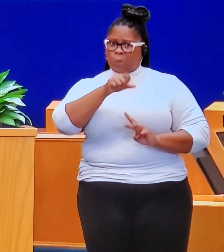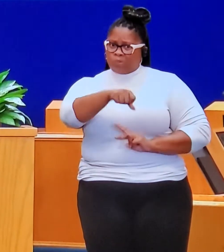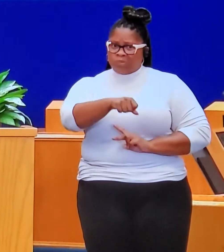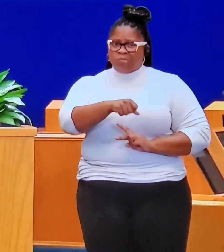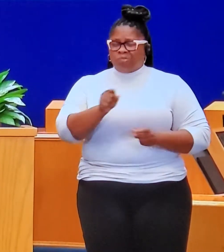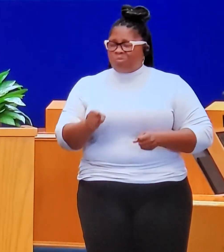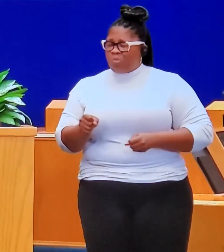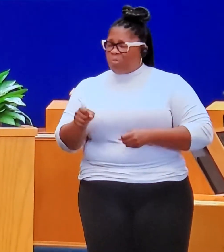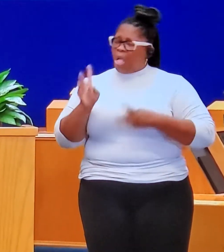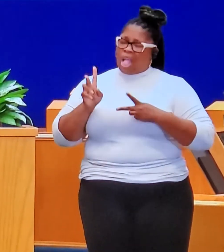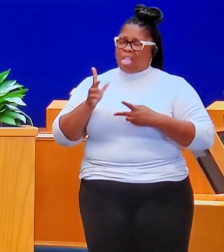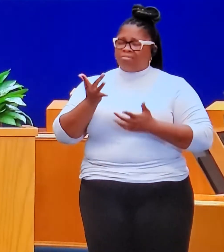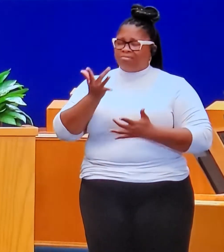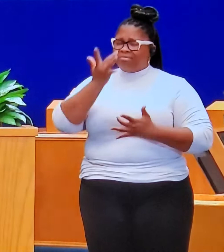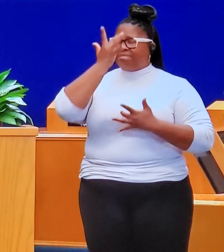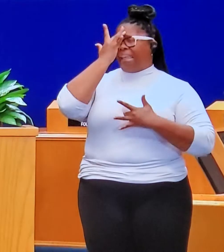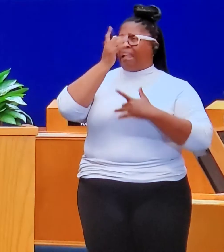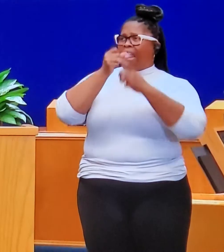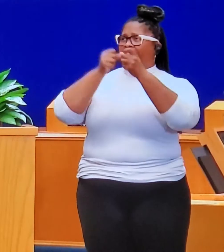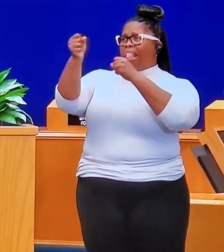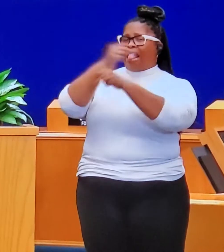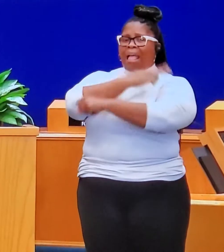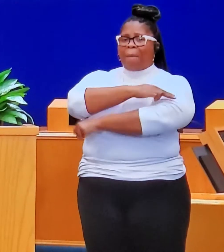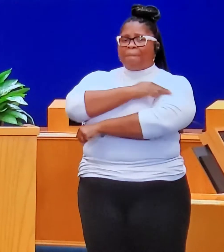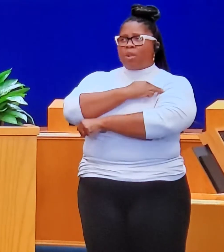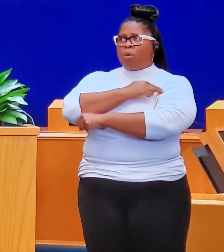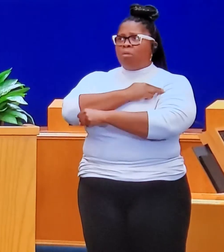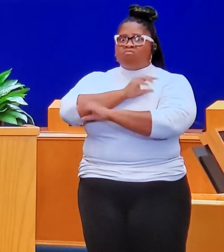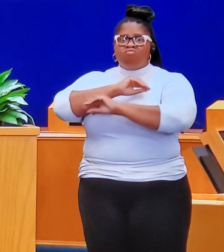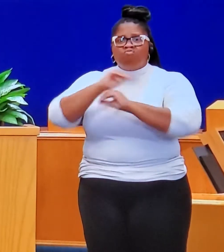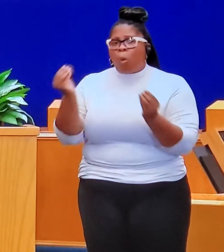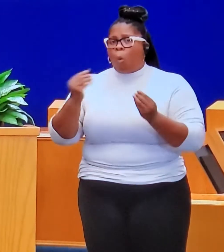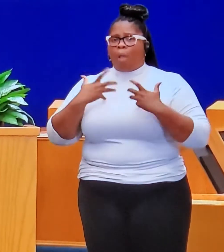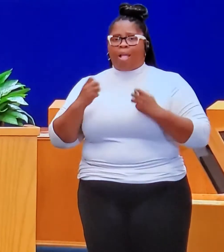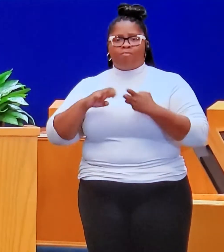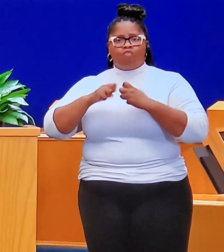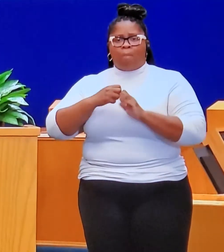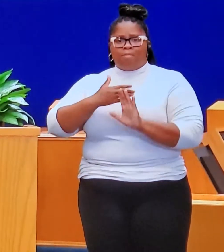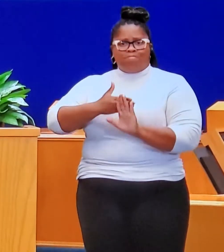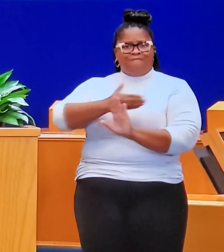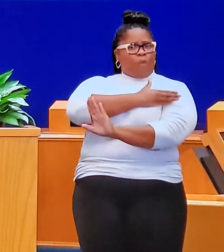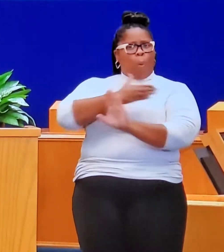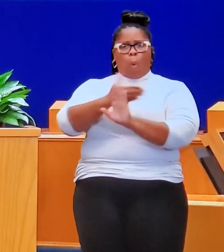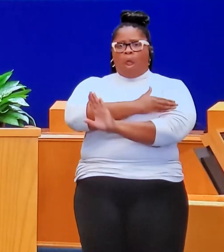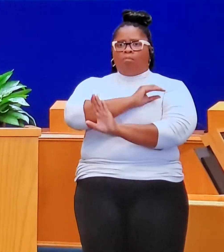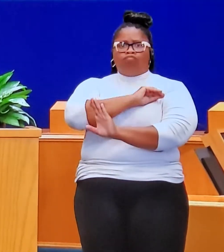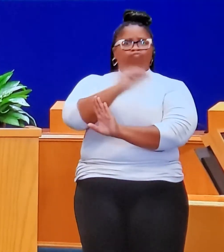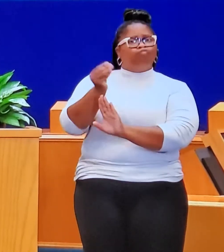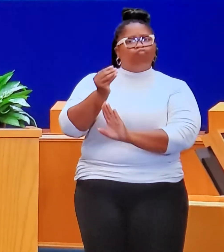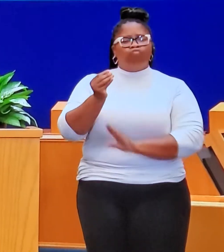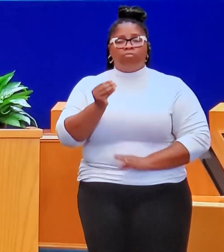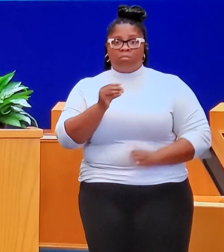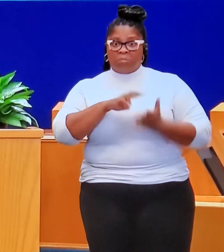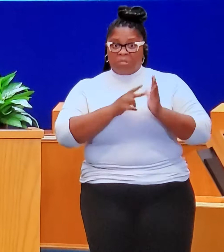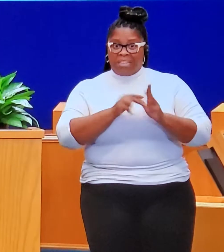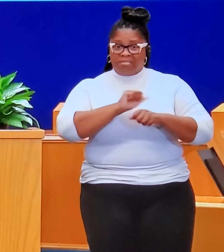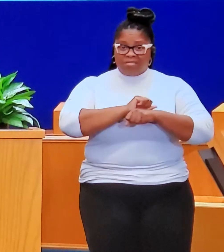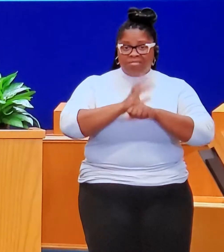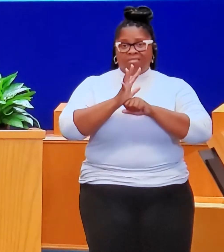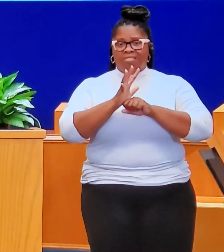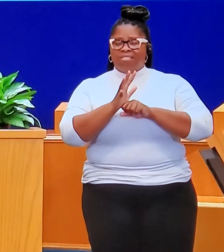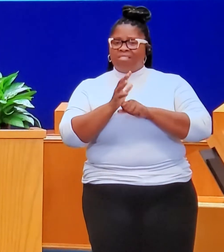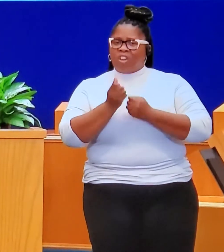hospital care who do not have underlying health conditions. So this disease does cause, in fact, serious